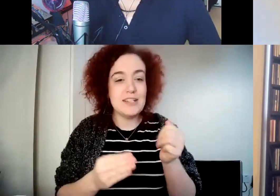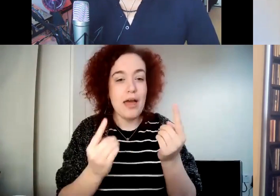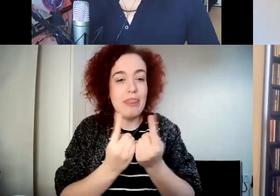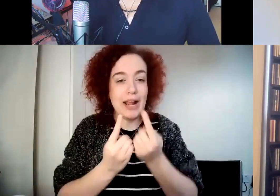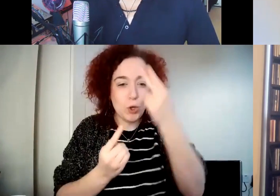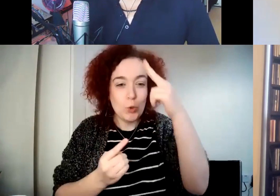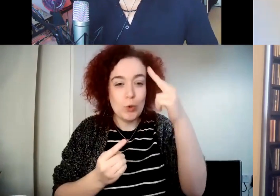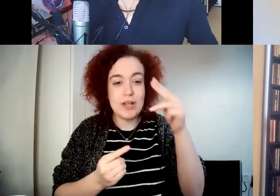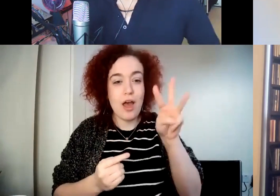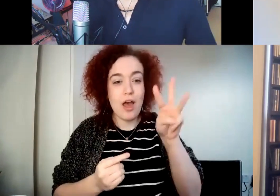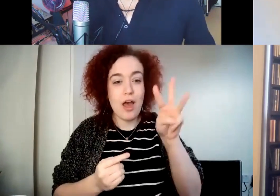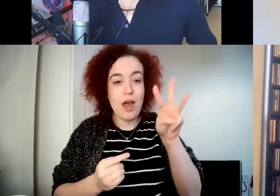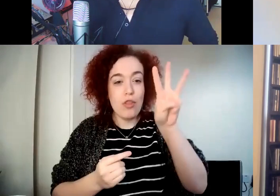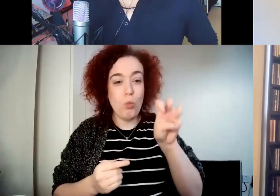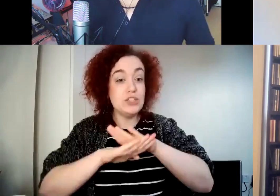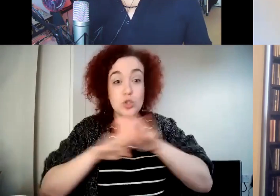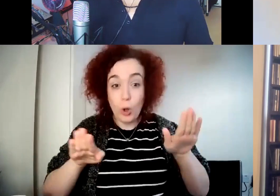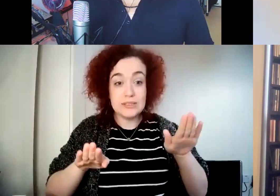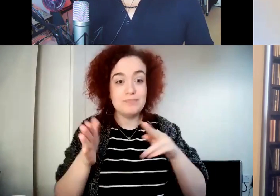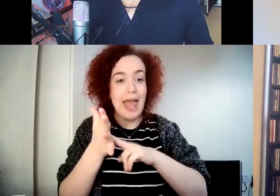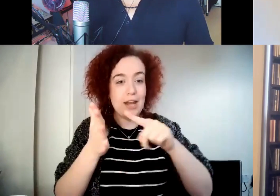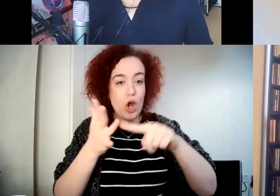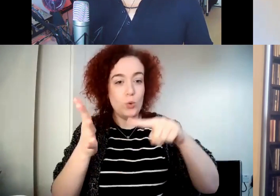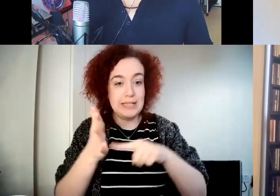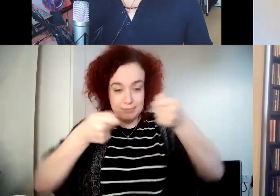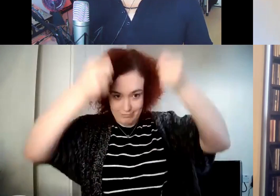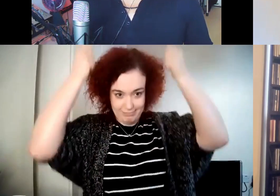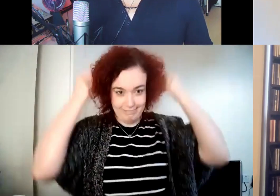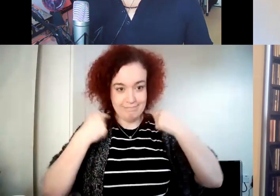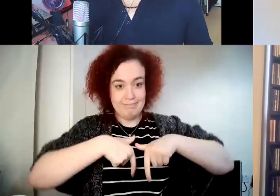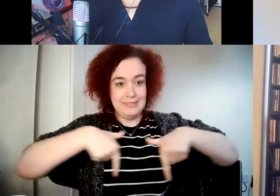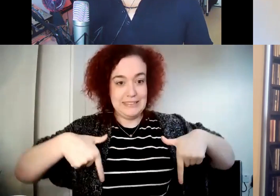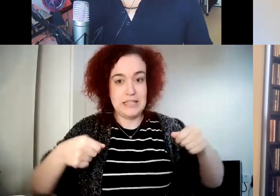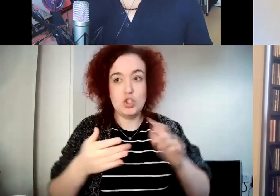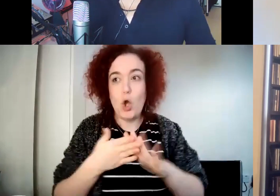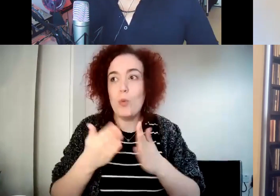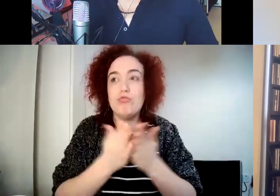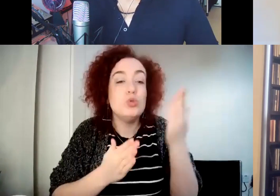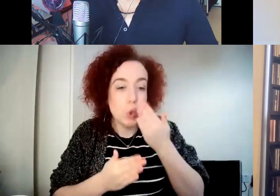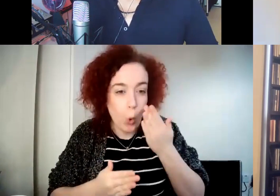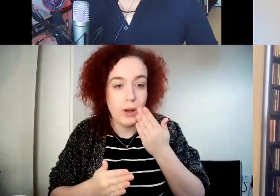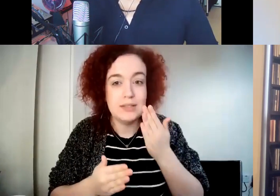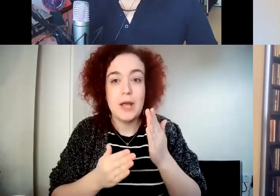that historically, if you go back, the Welsh language was